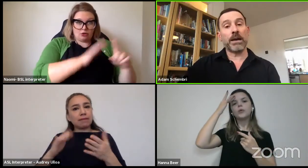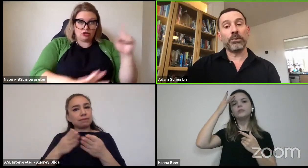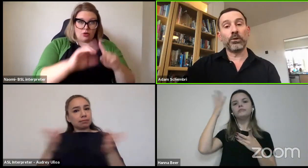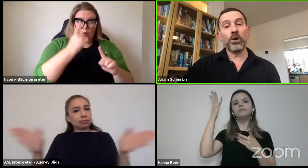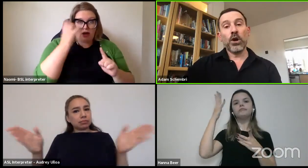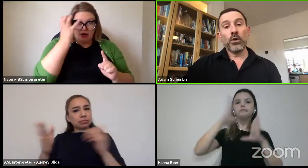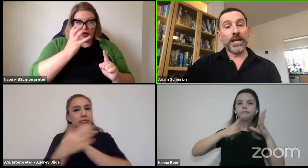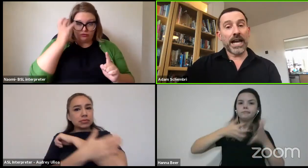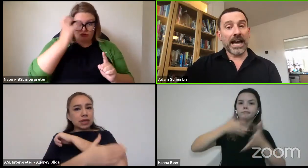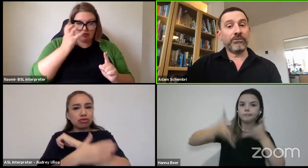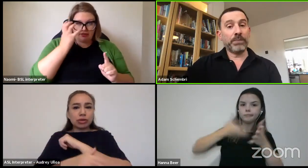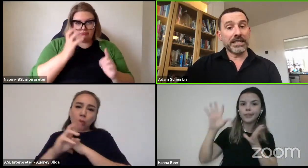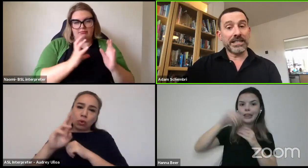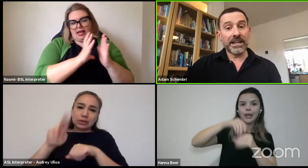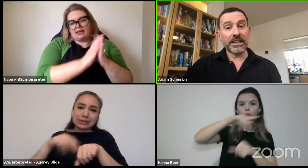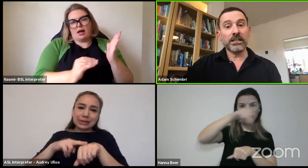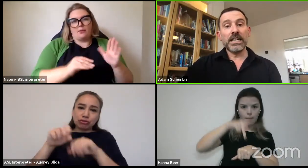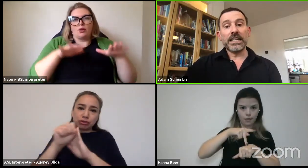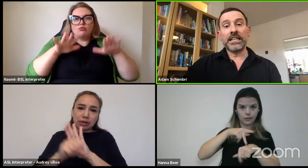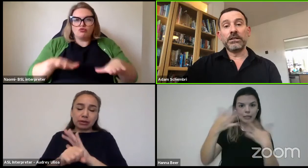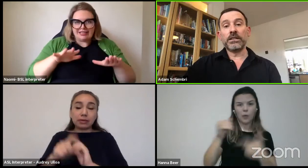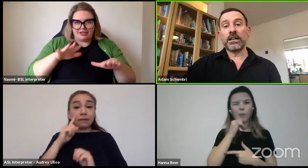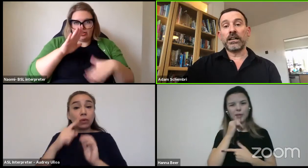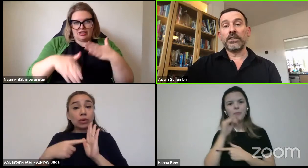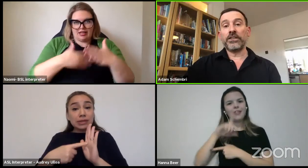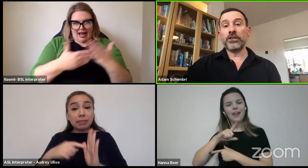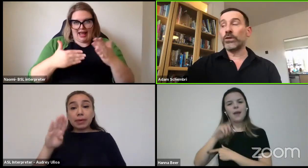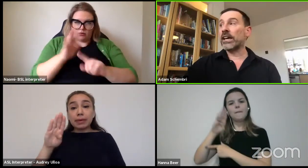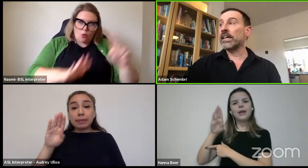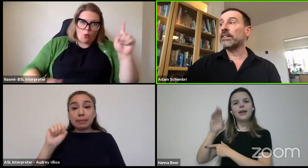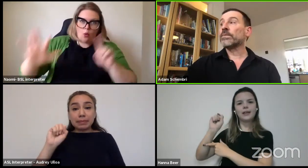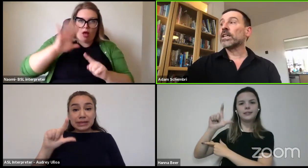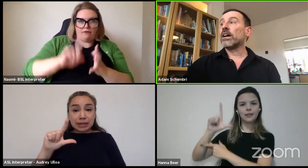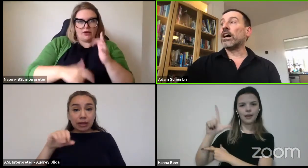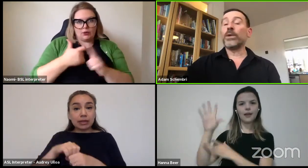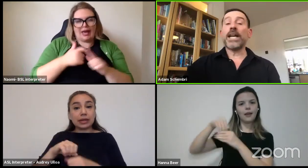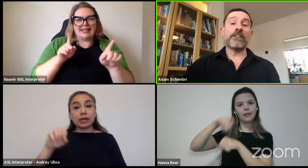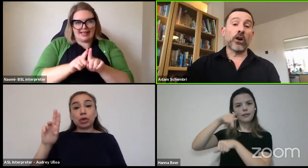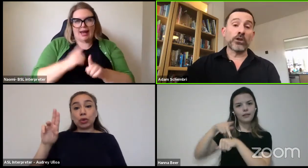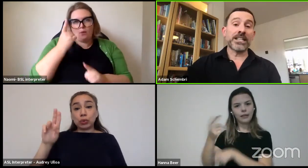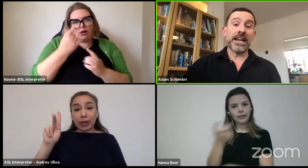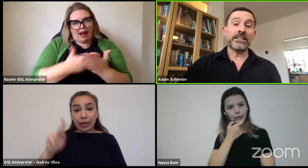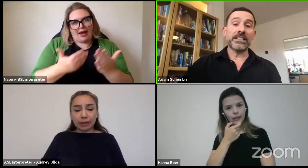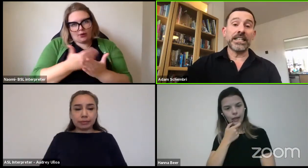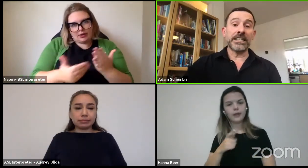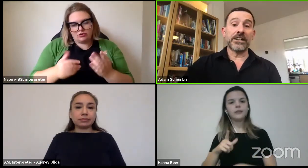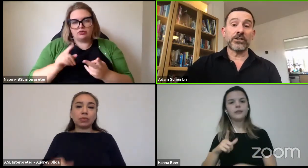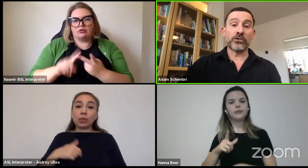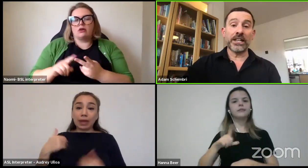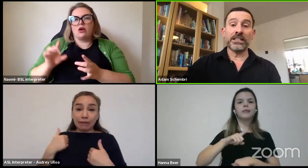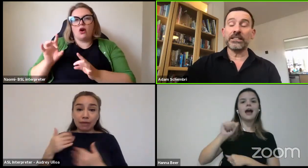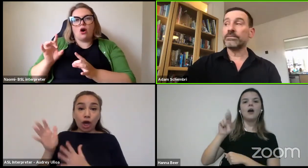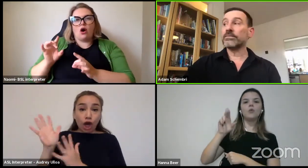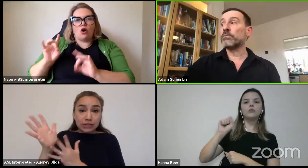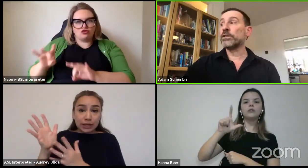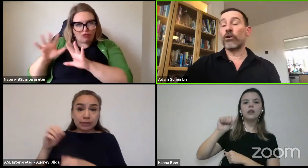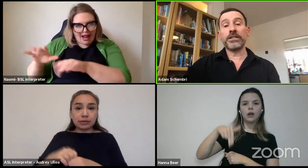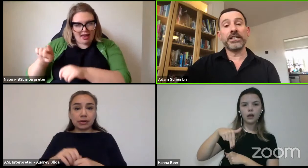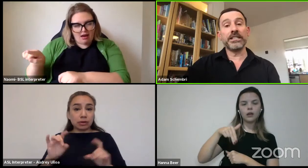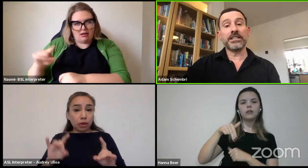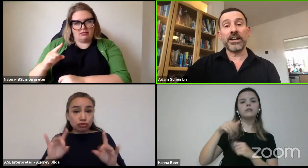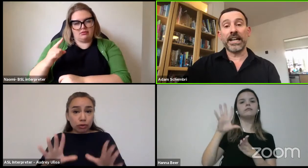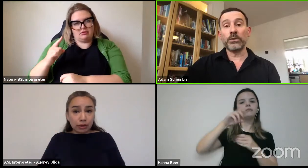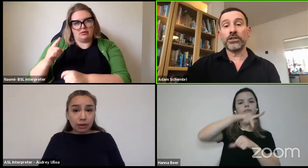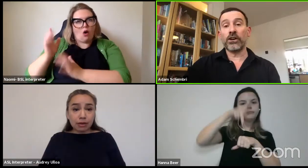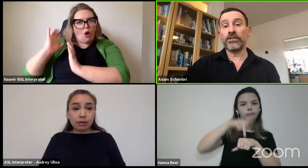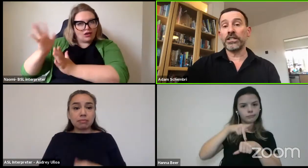for example, we have BSL in the UK, we have Auslan in Australia, the